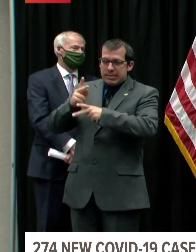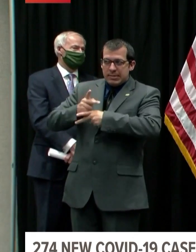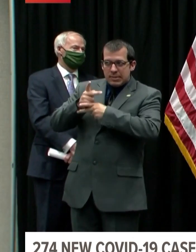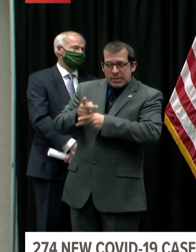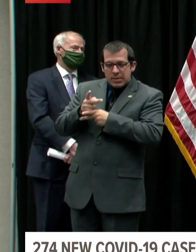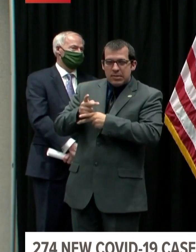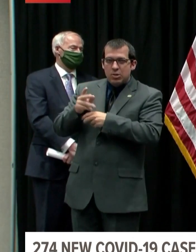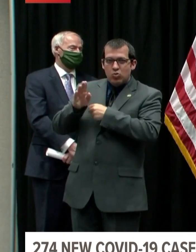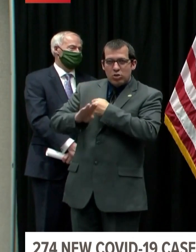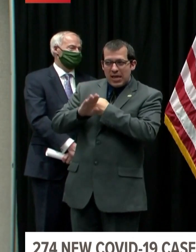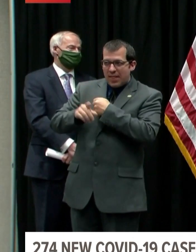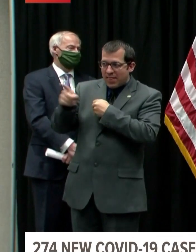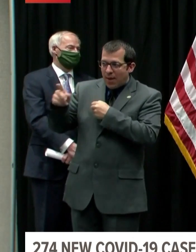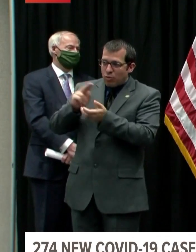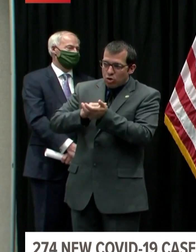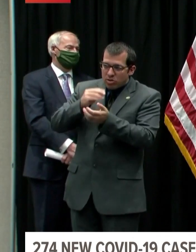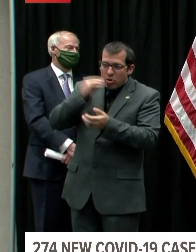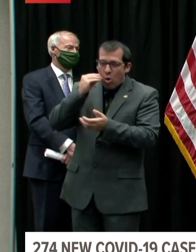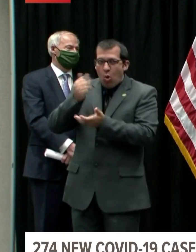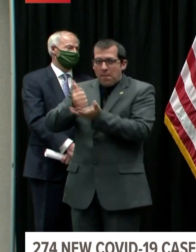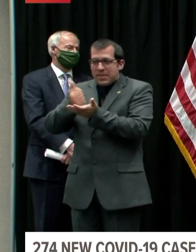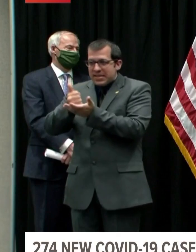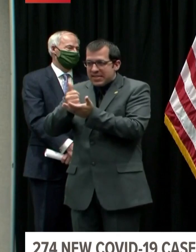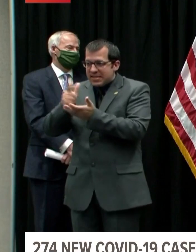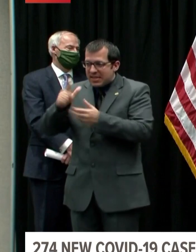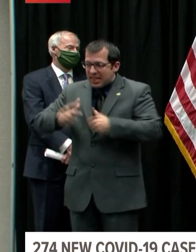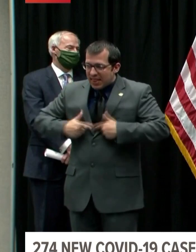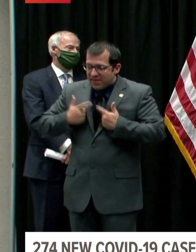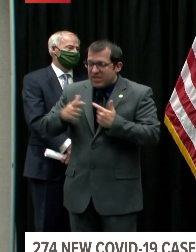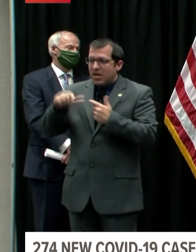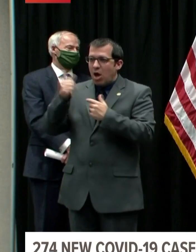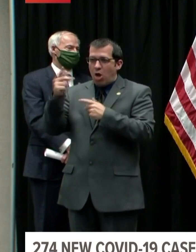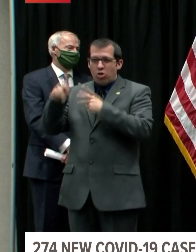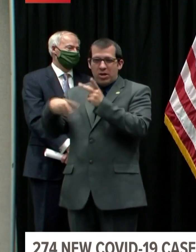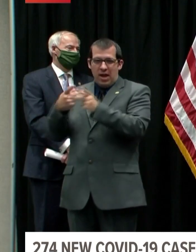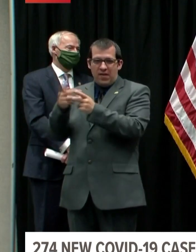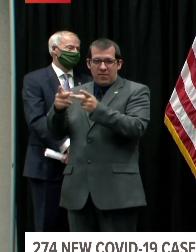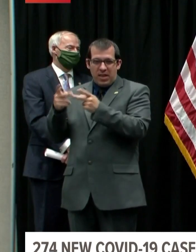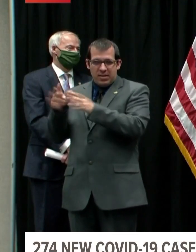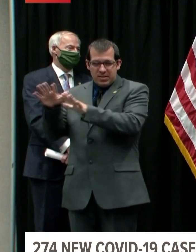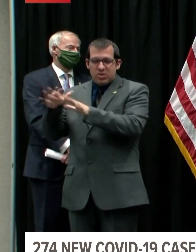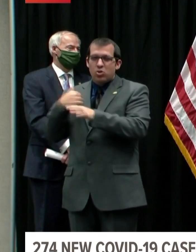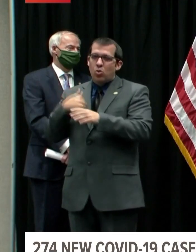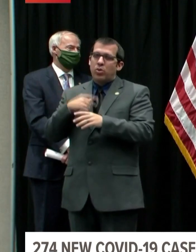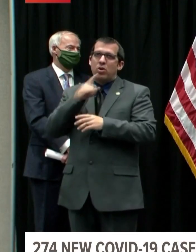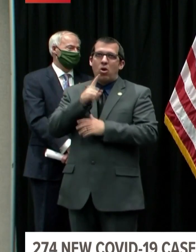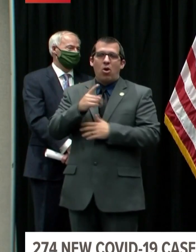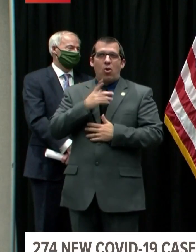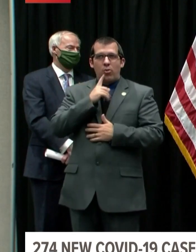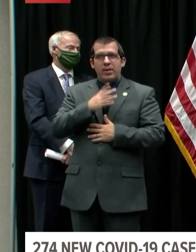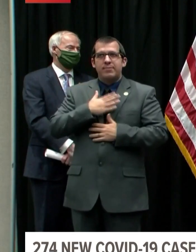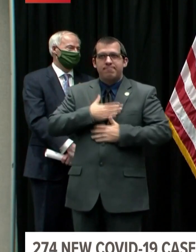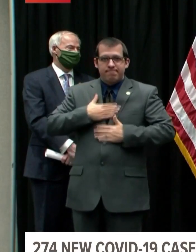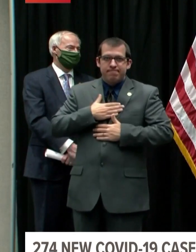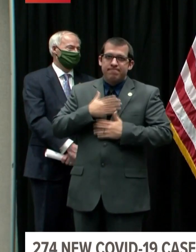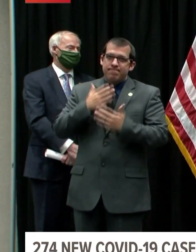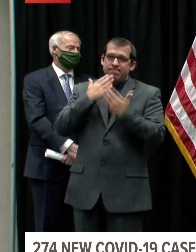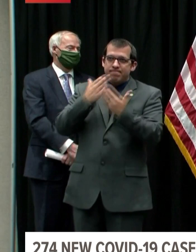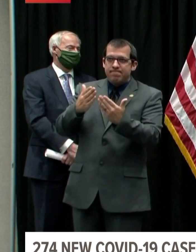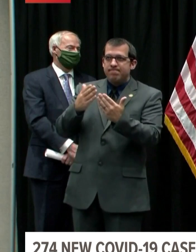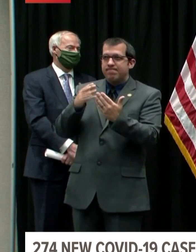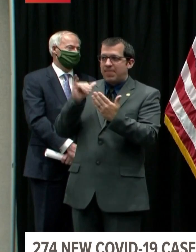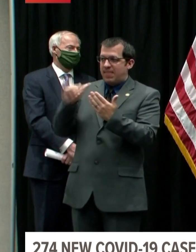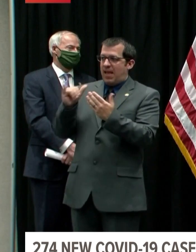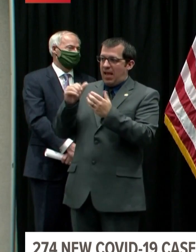homes, assisted living, and other types of facilities. So we're really pleased with the efforts that we've been able to make